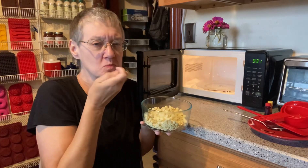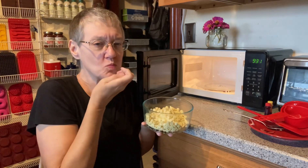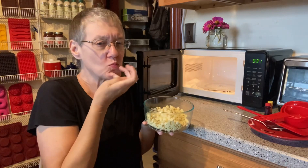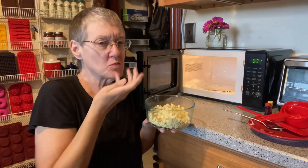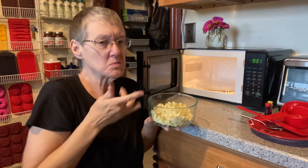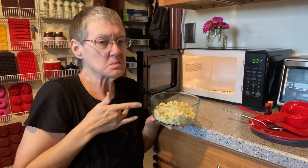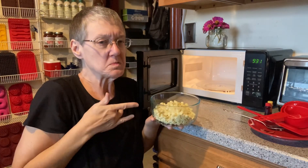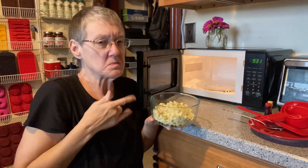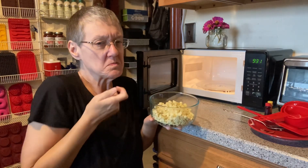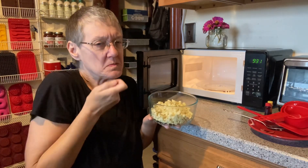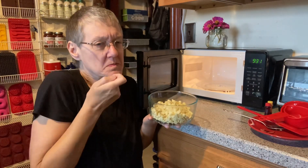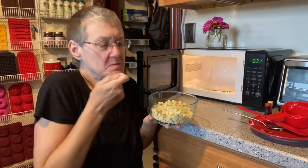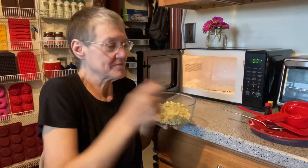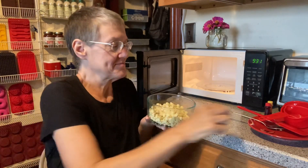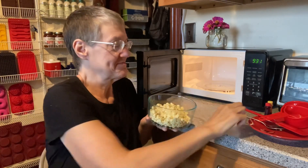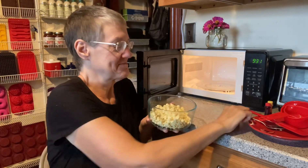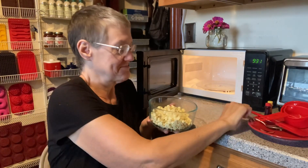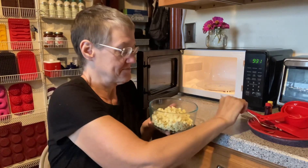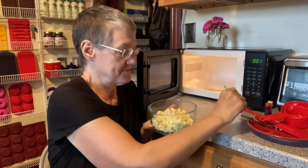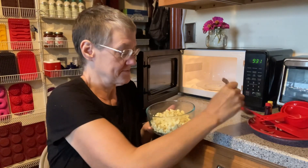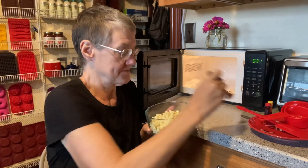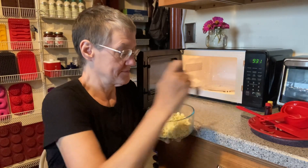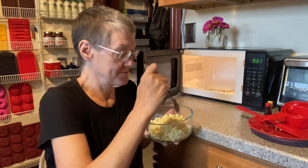Yeah, it's starting to feel a little bit warm.